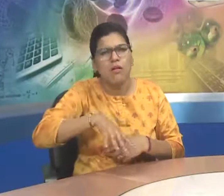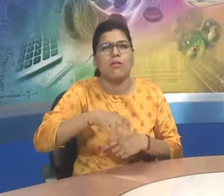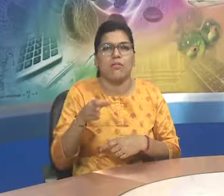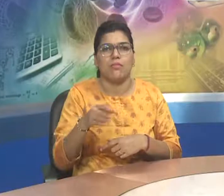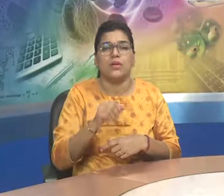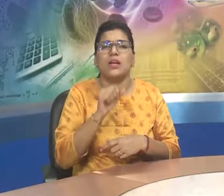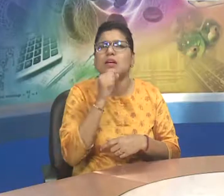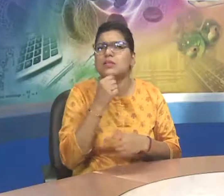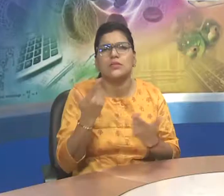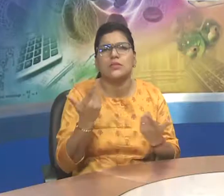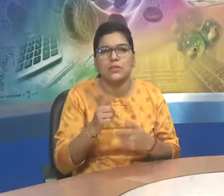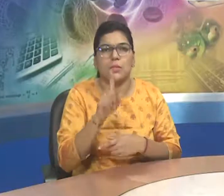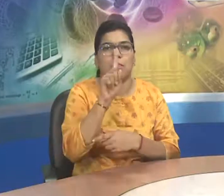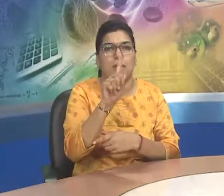is a young boy